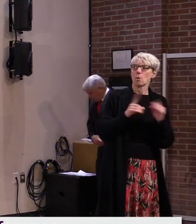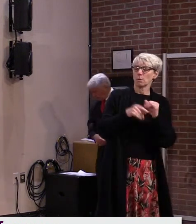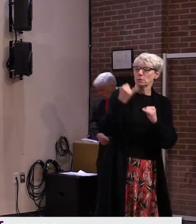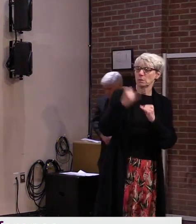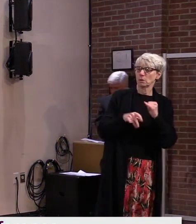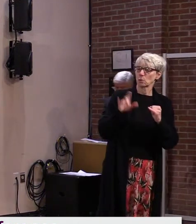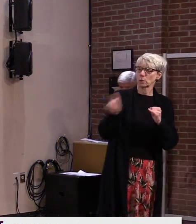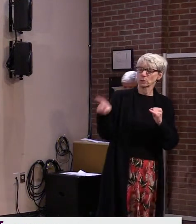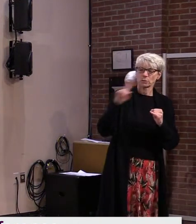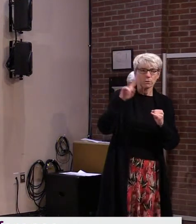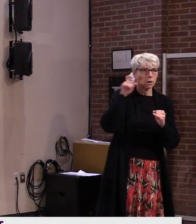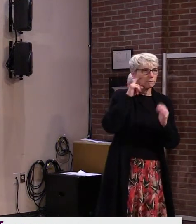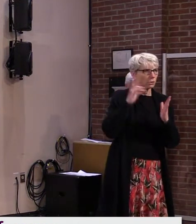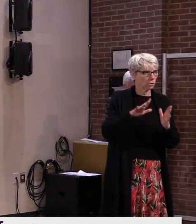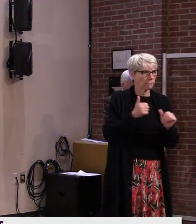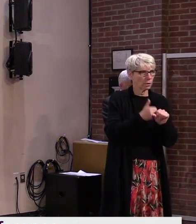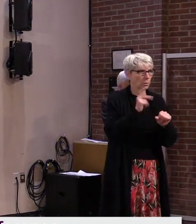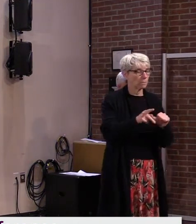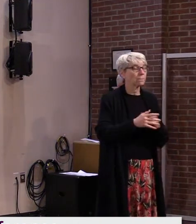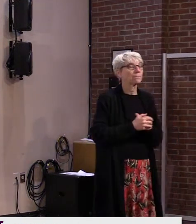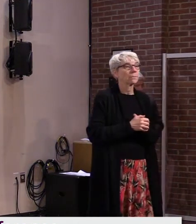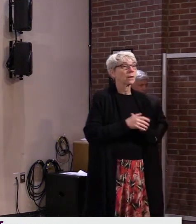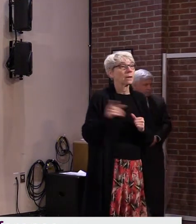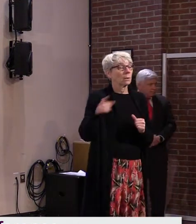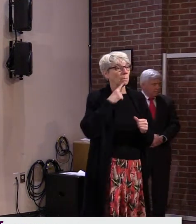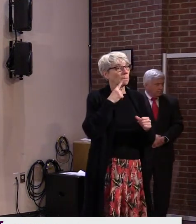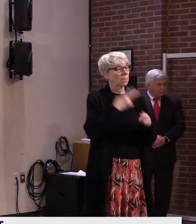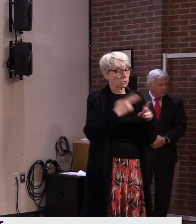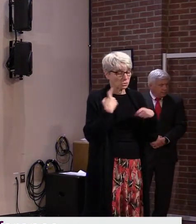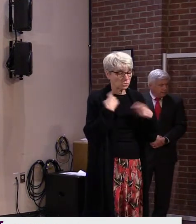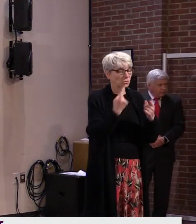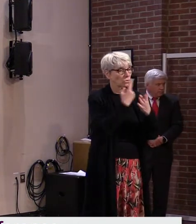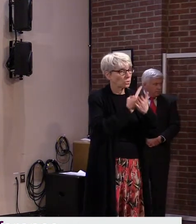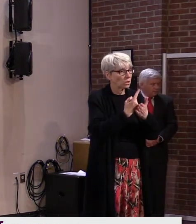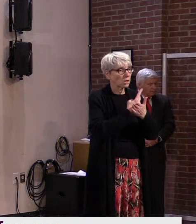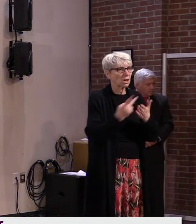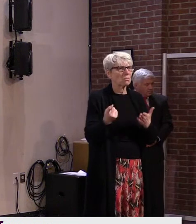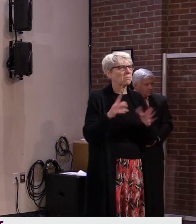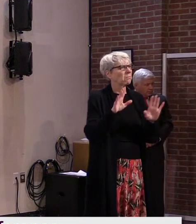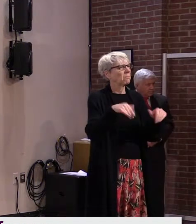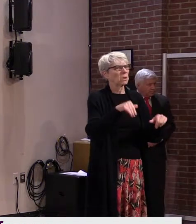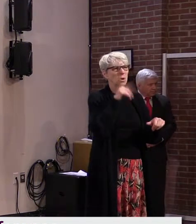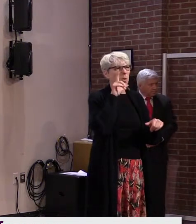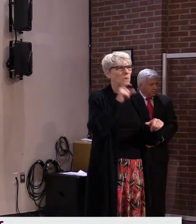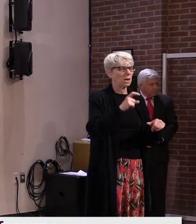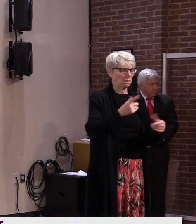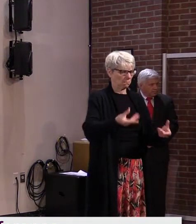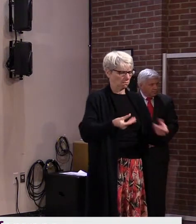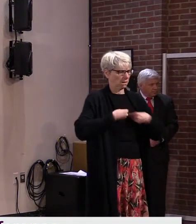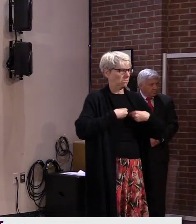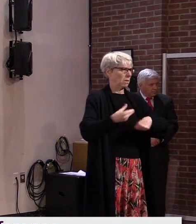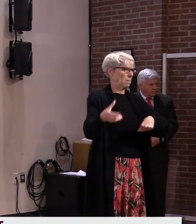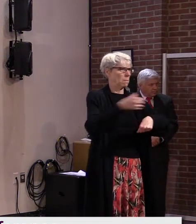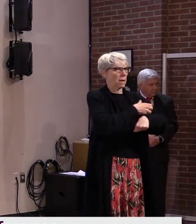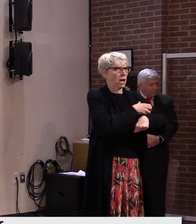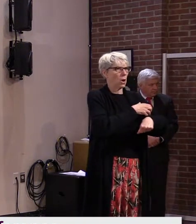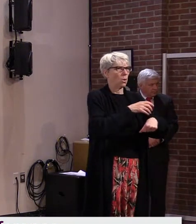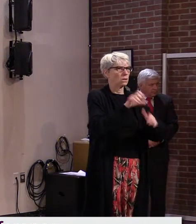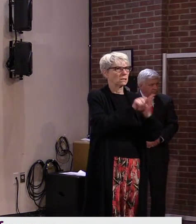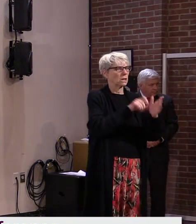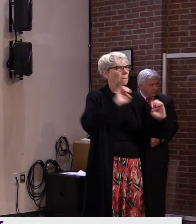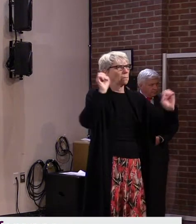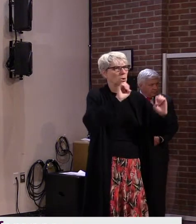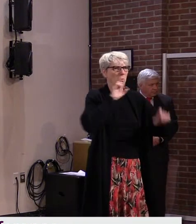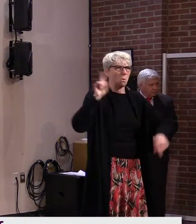for the past several weeks that the data does not reflect the need for a state of emergency. But what about like a public health order or